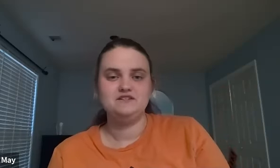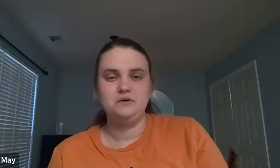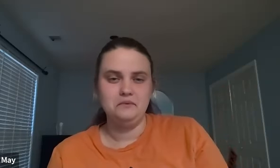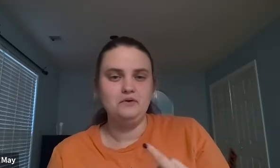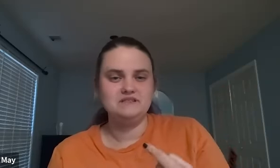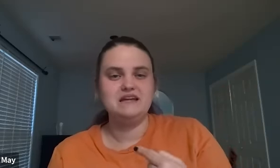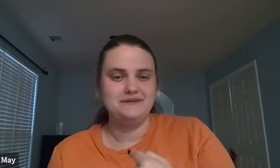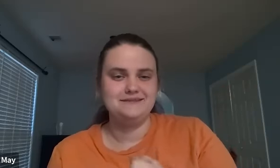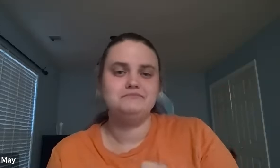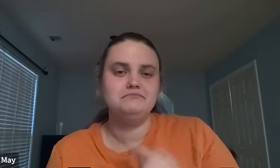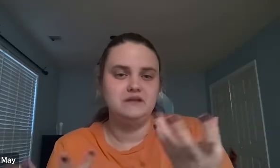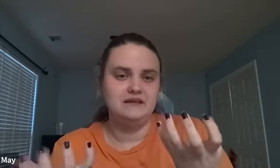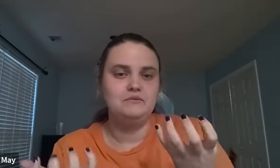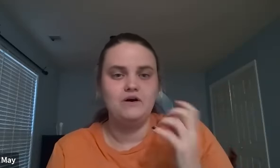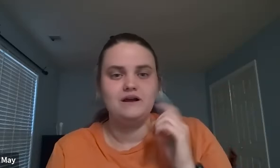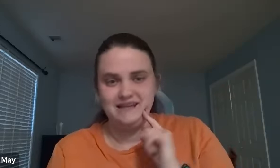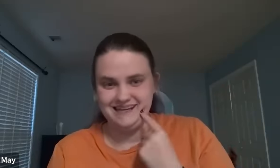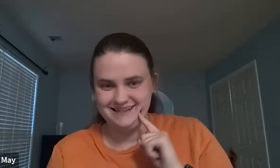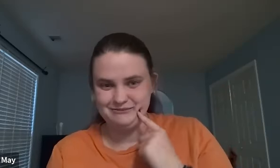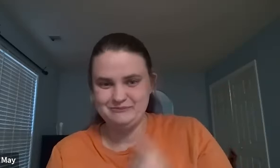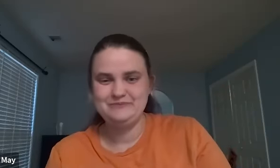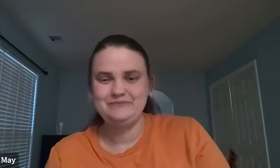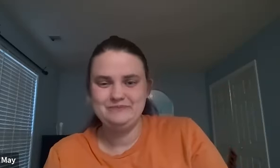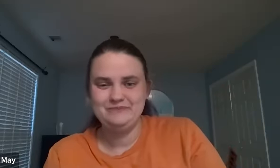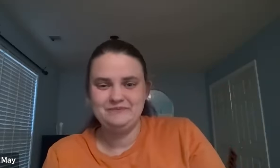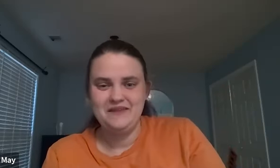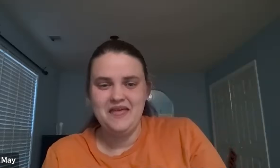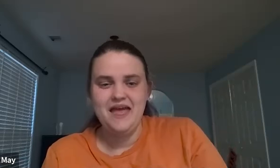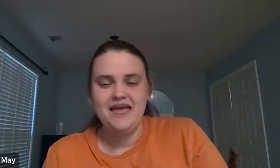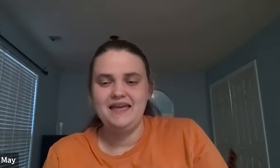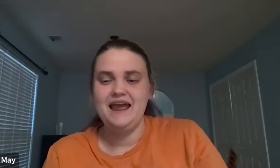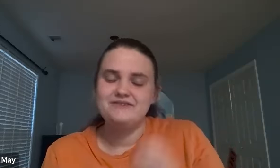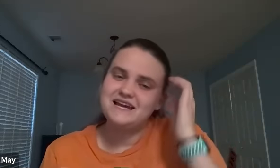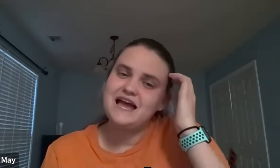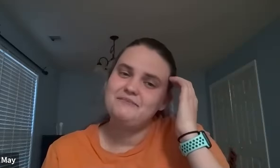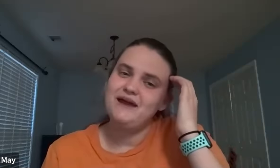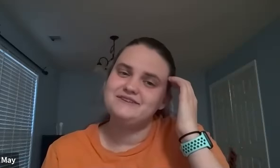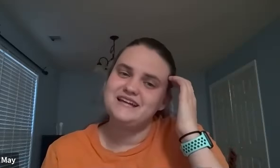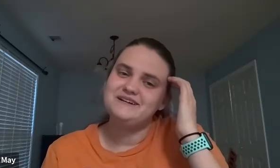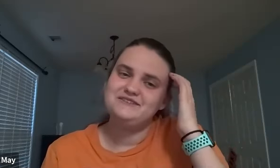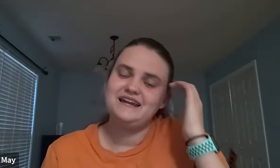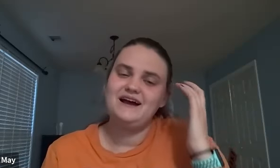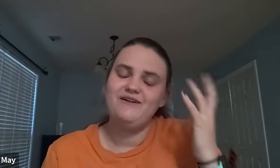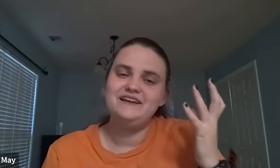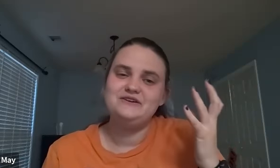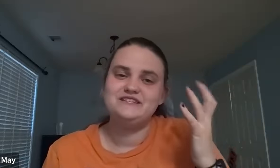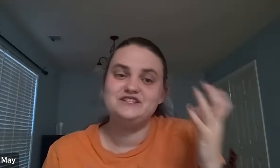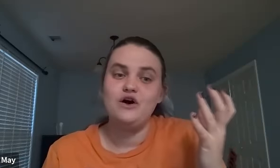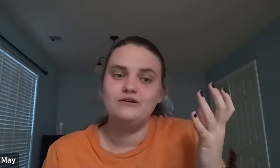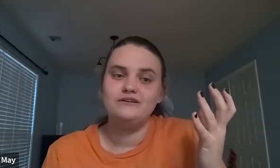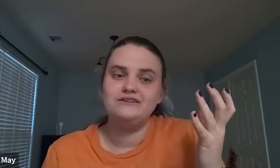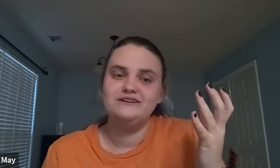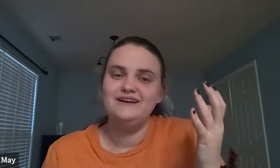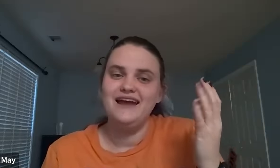So, but most of the time it's me want candy. And every time I do that, all I hear is the song. And